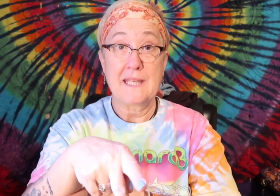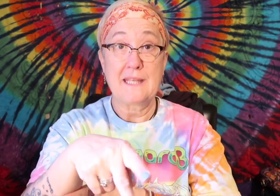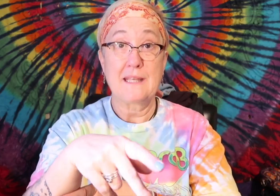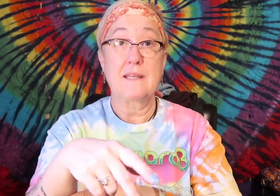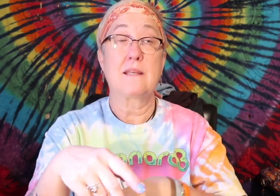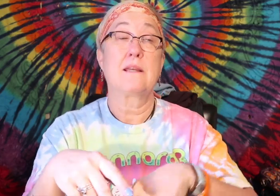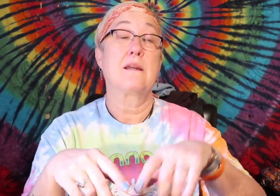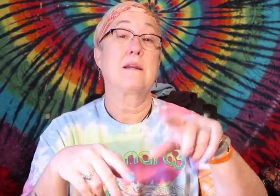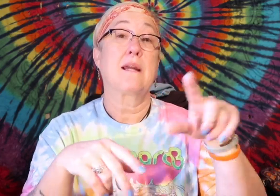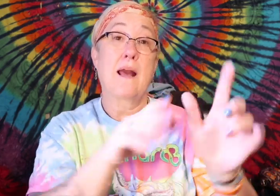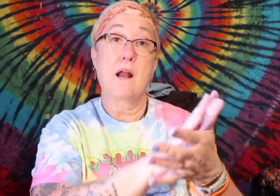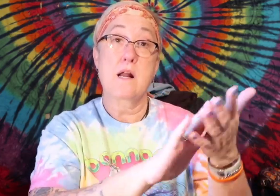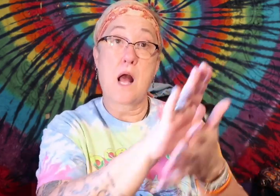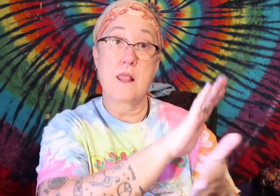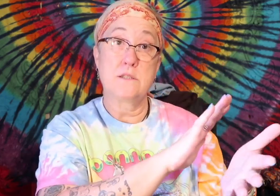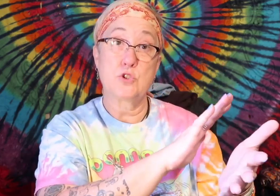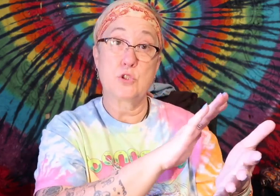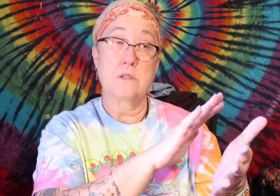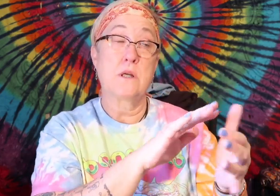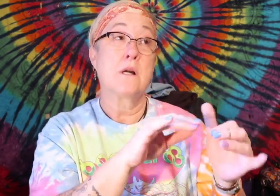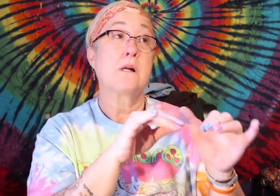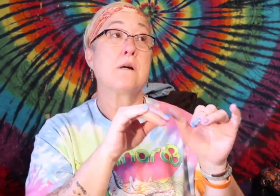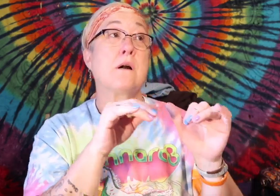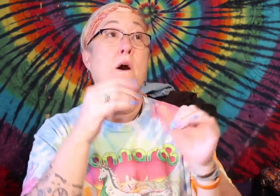I continued with the ITP program at college.